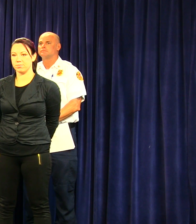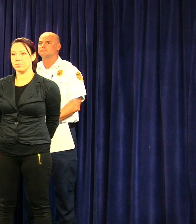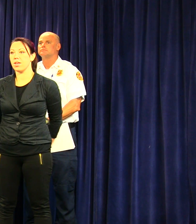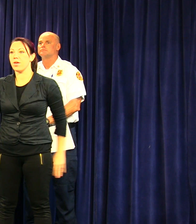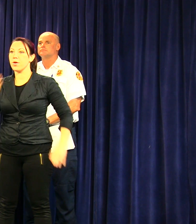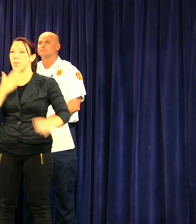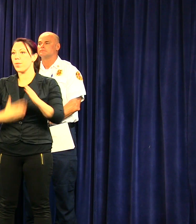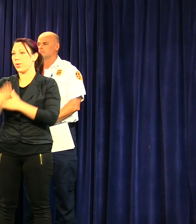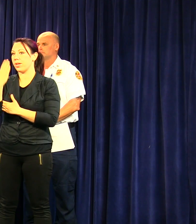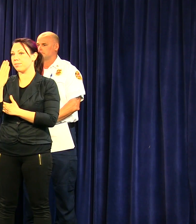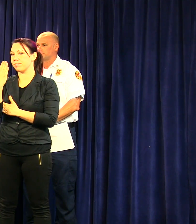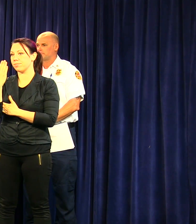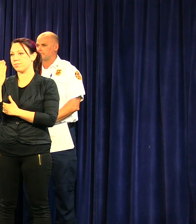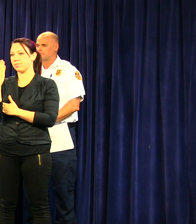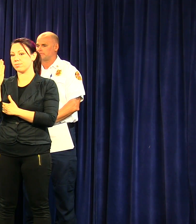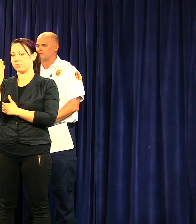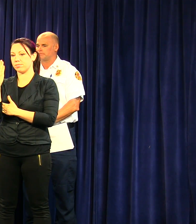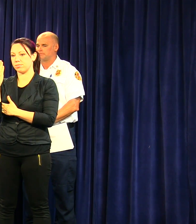Good morning.